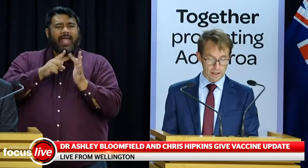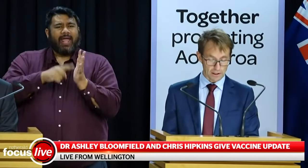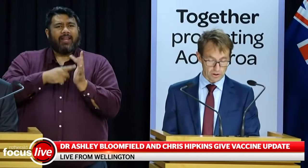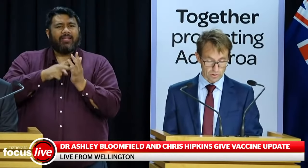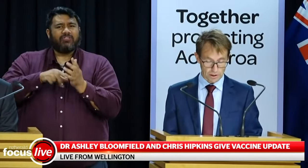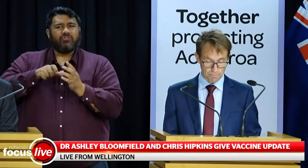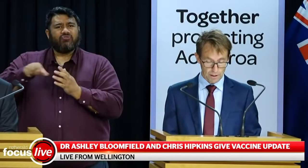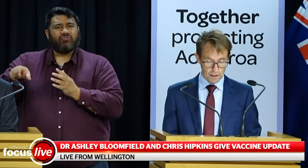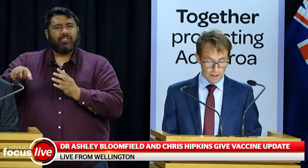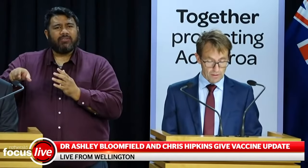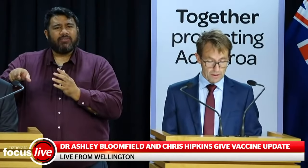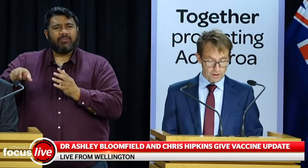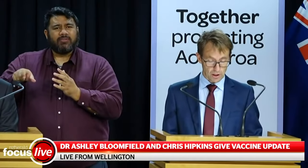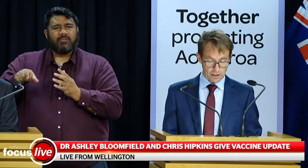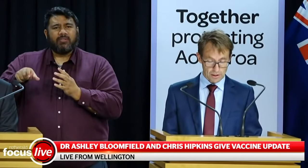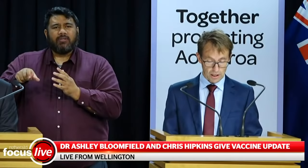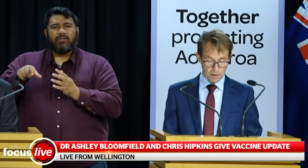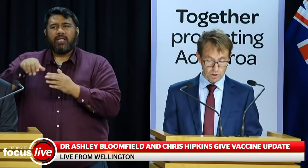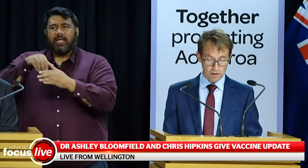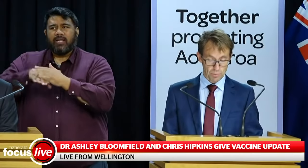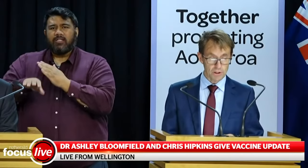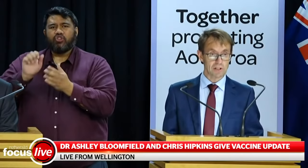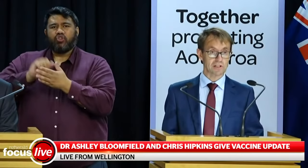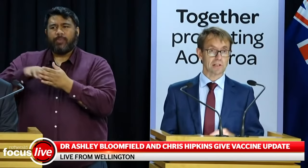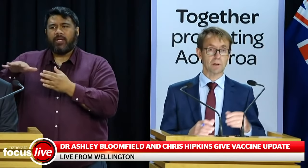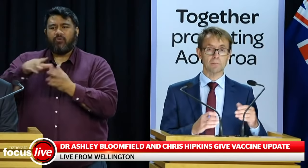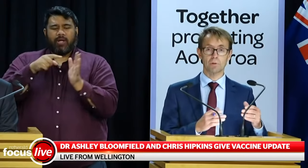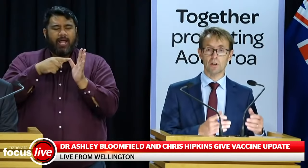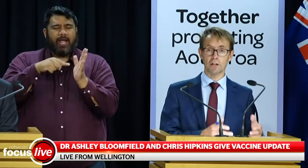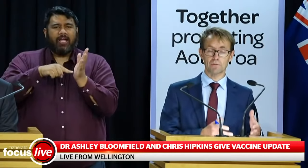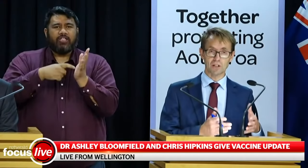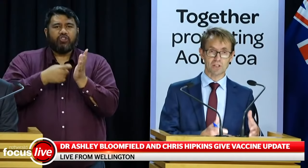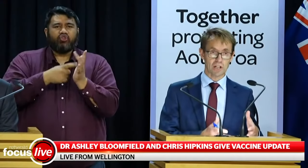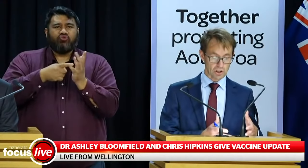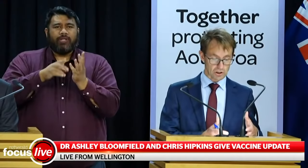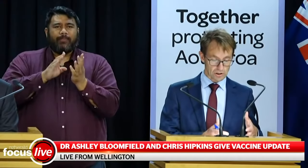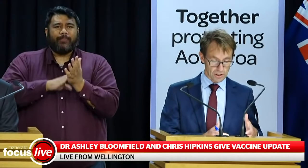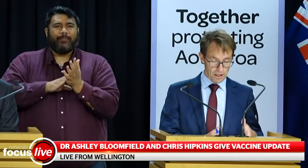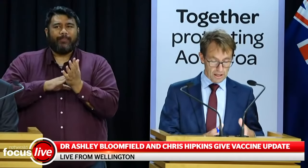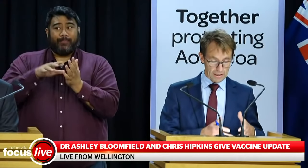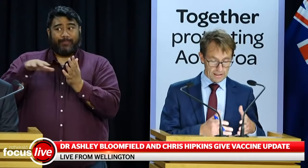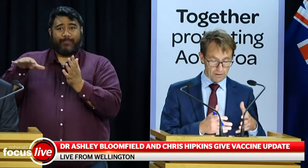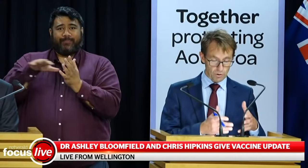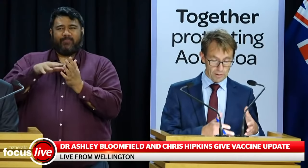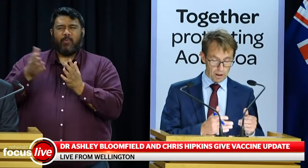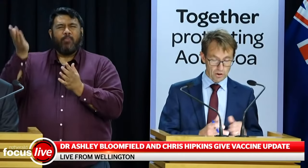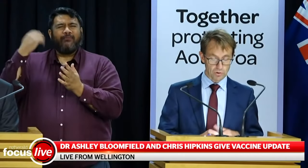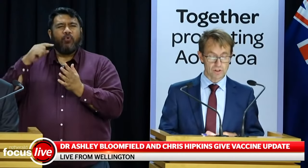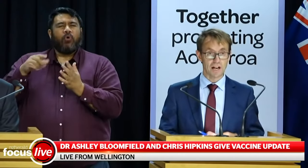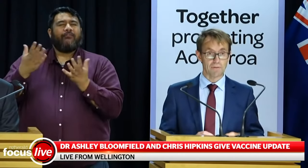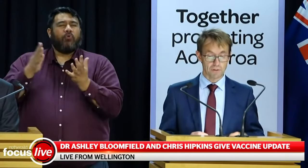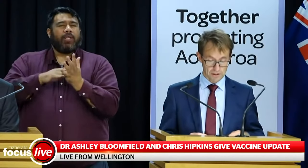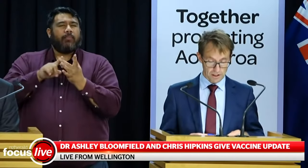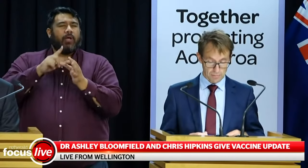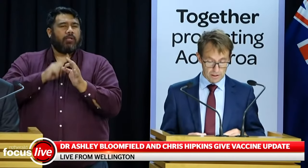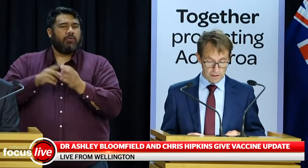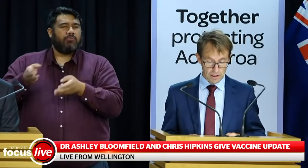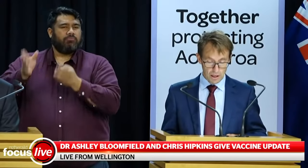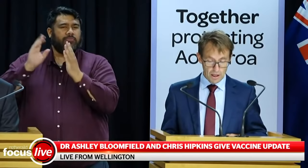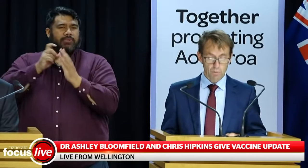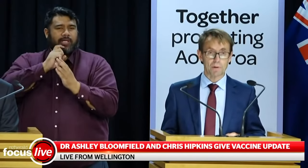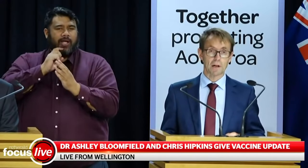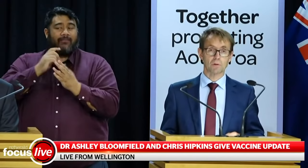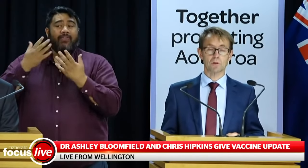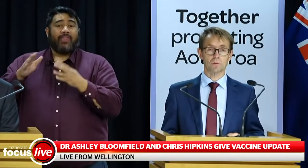Centre on Elliott Street. That site, which had previously been providing vaccinations for MIQ staff in the